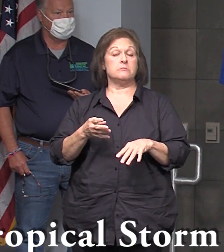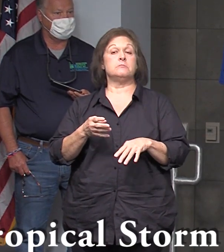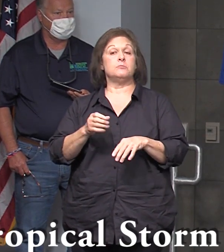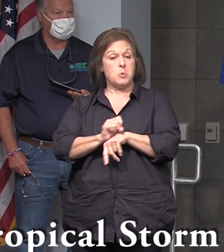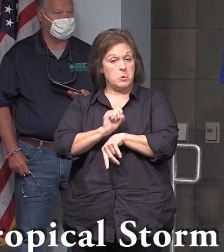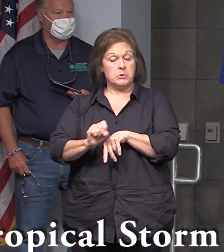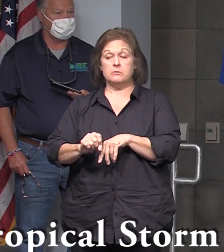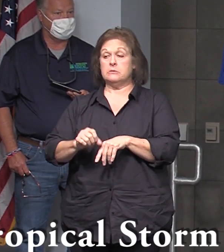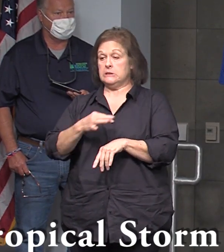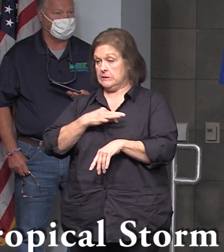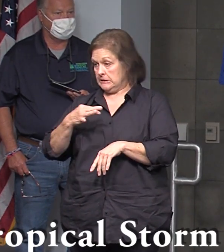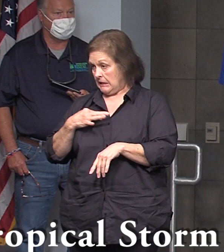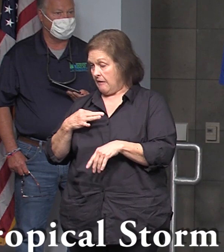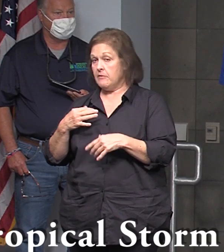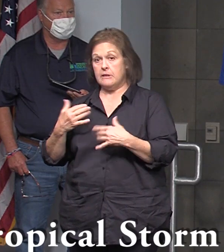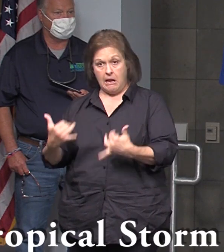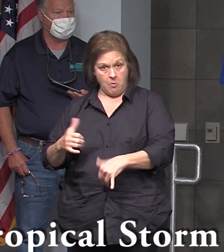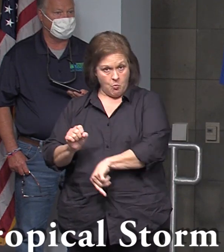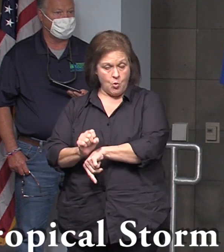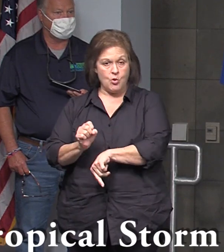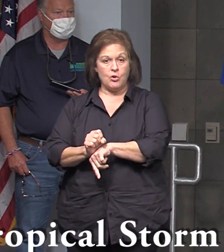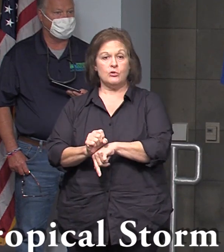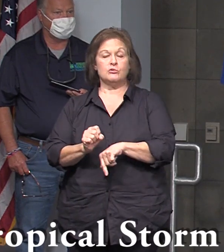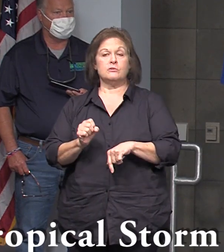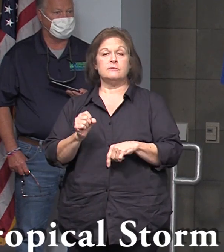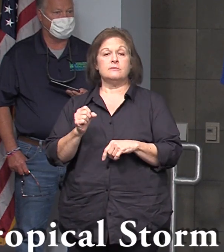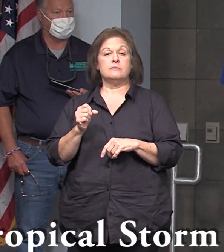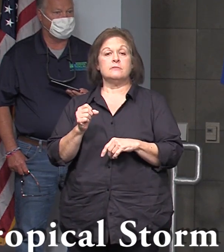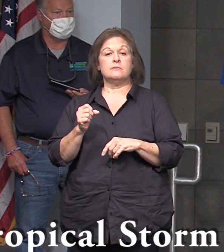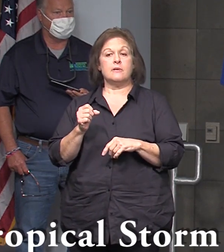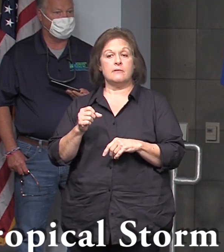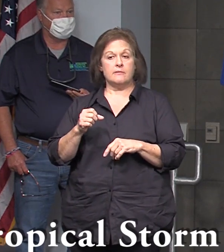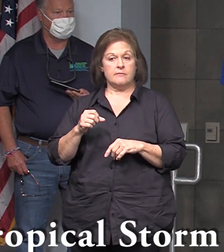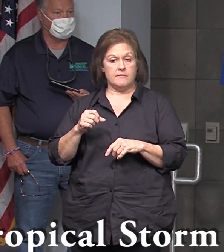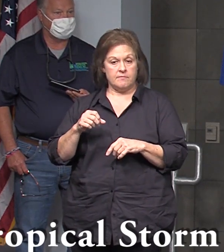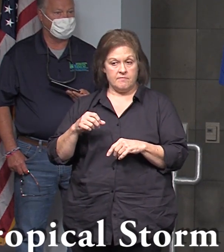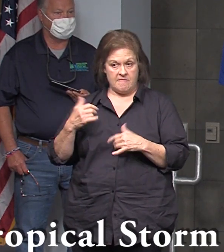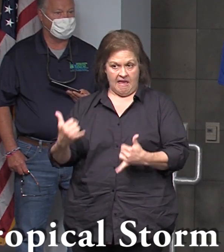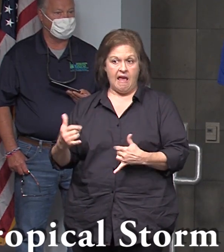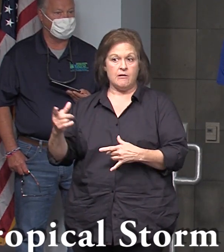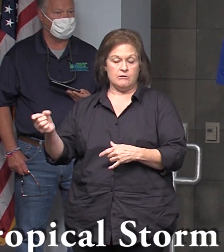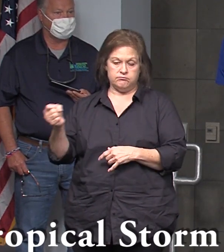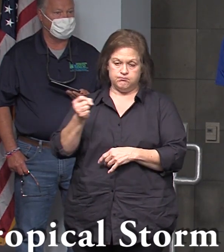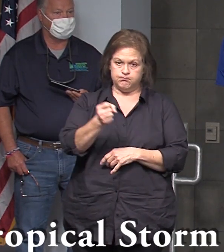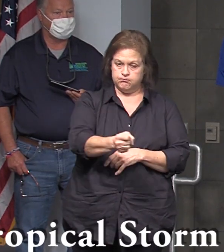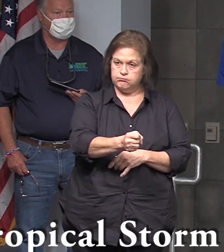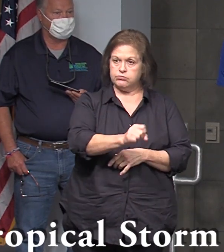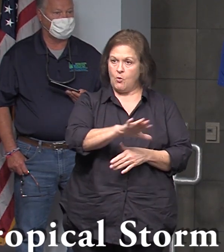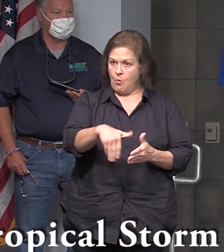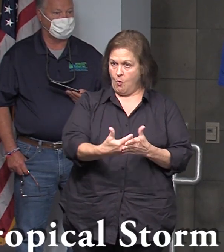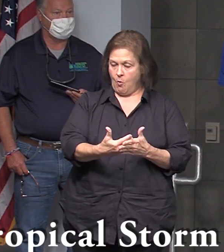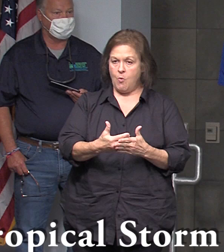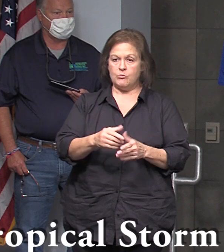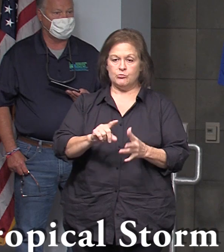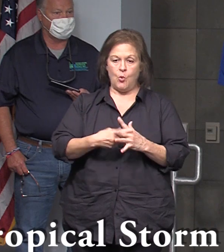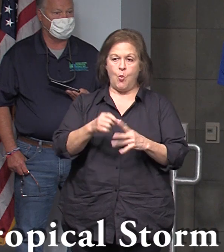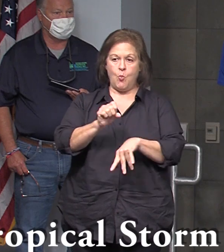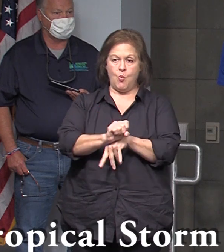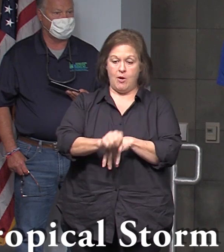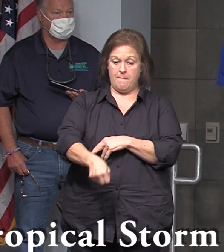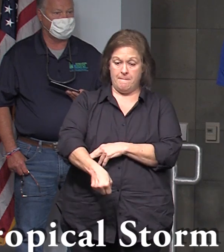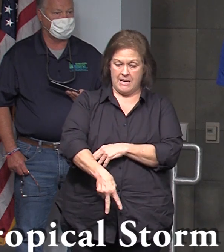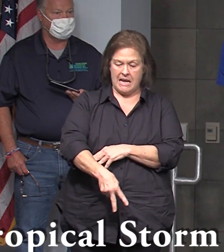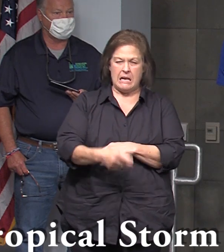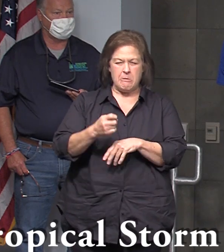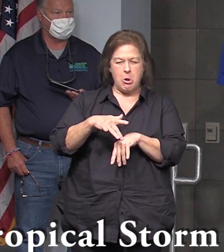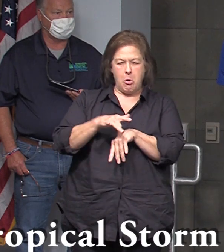available and ready to go. We'll probably put them in full-time in the pump stations beginning tonight. It's a little at midnight tonight. It's a little